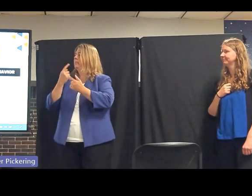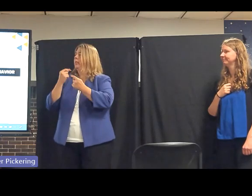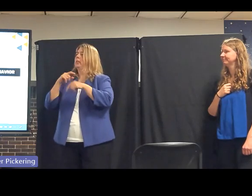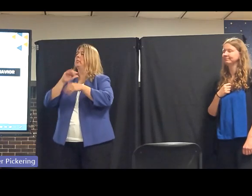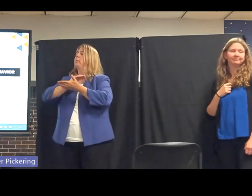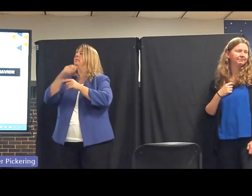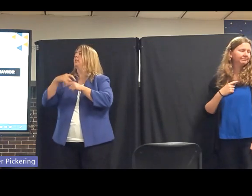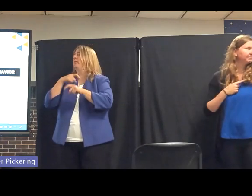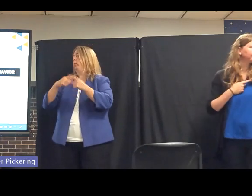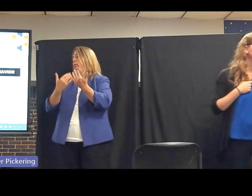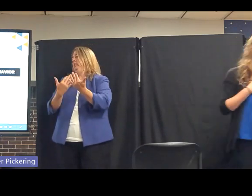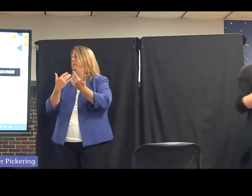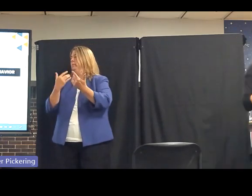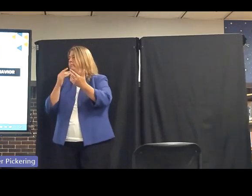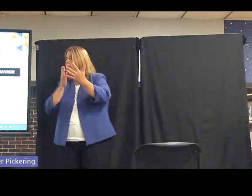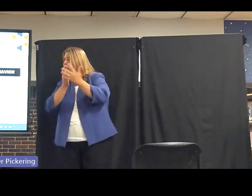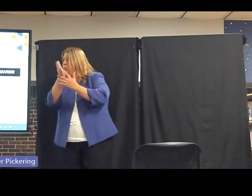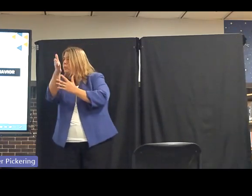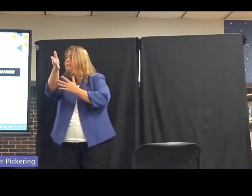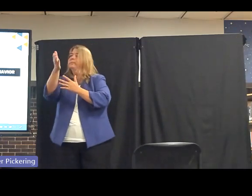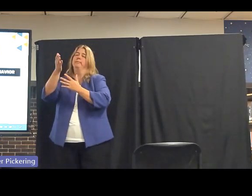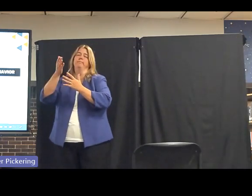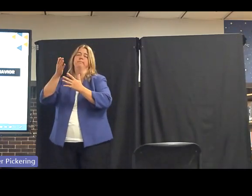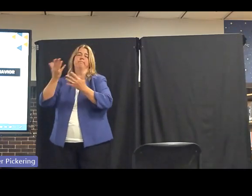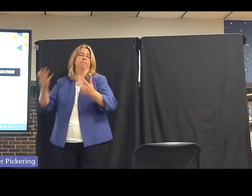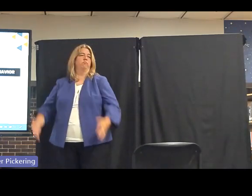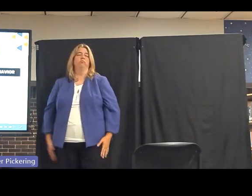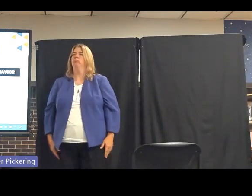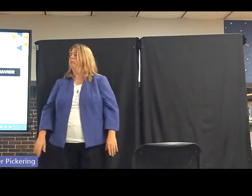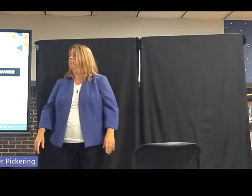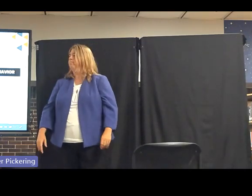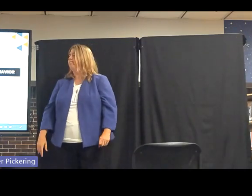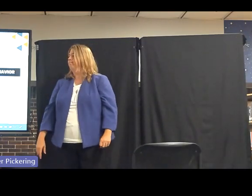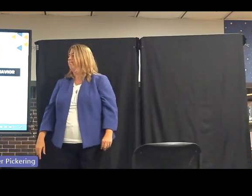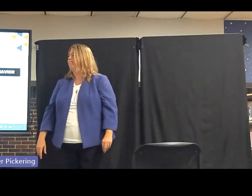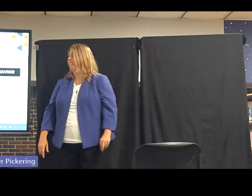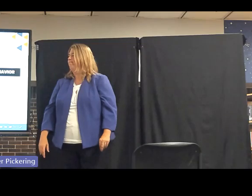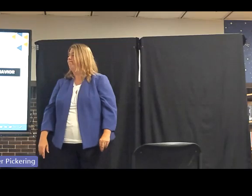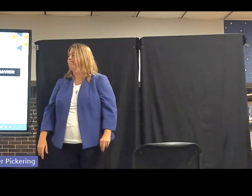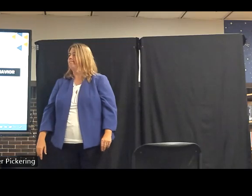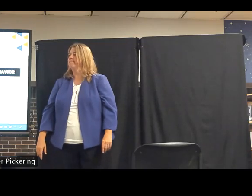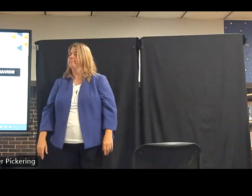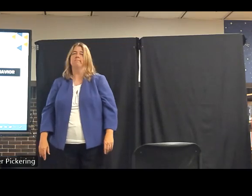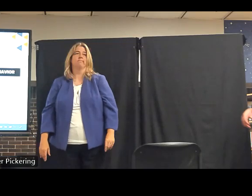it really is truly ridiculous, the amount of time we have to wait to go through that process.